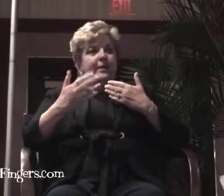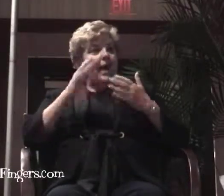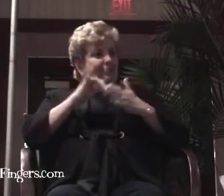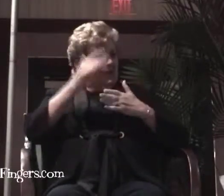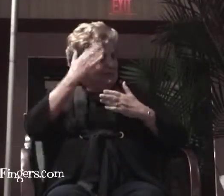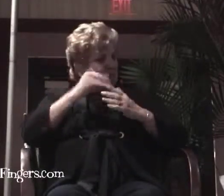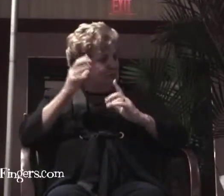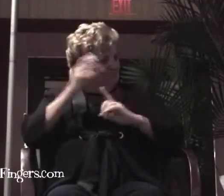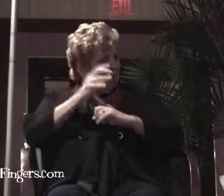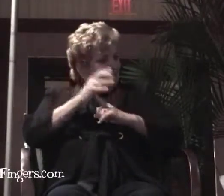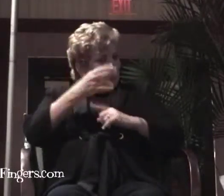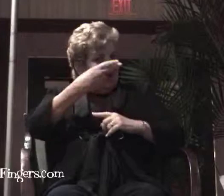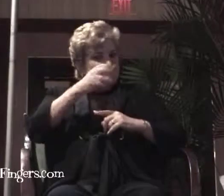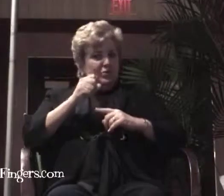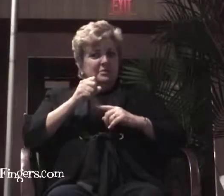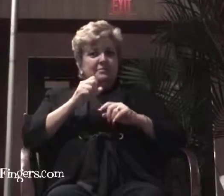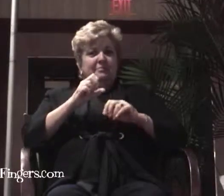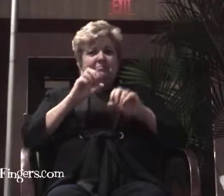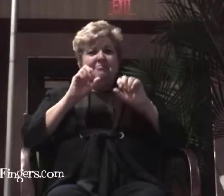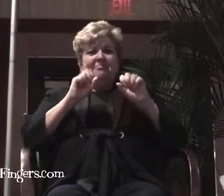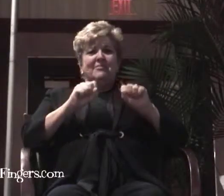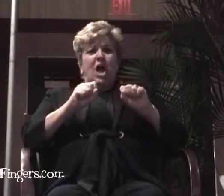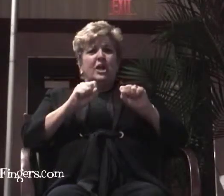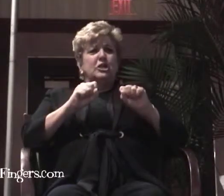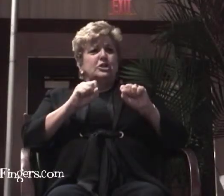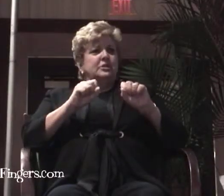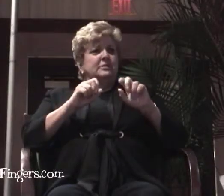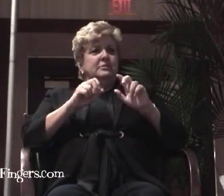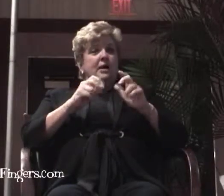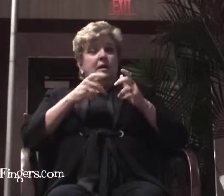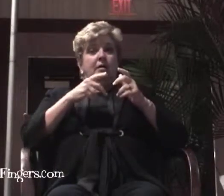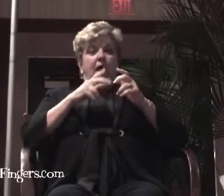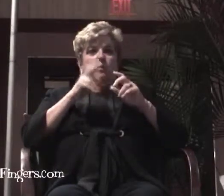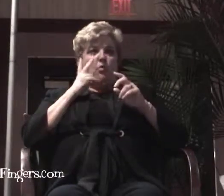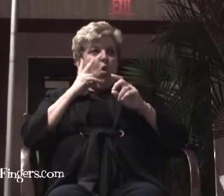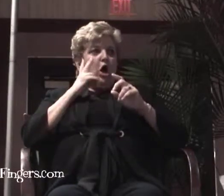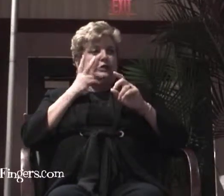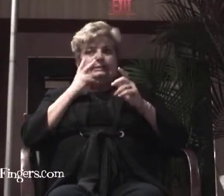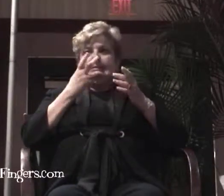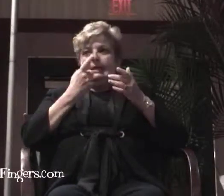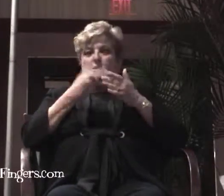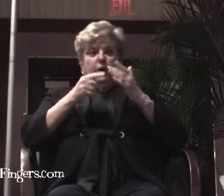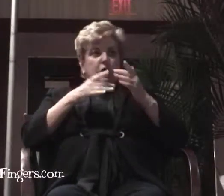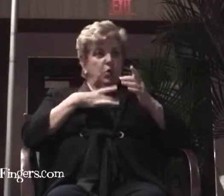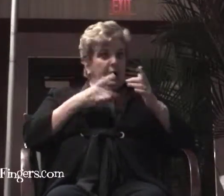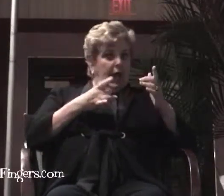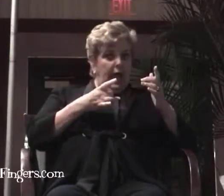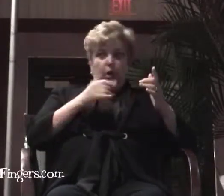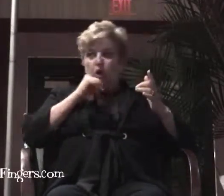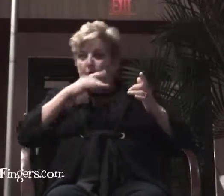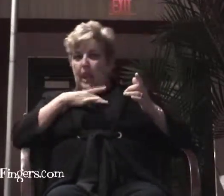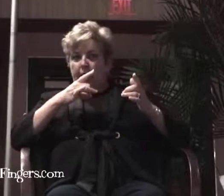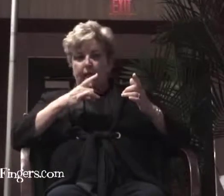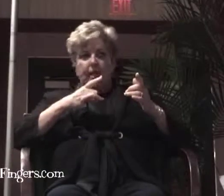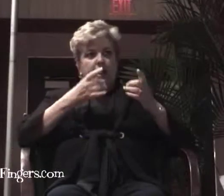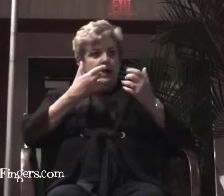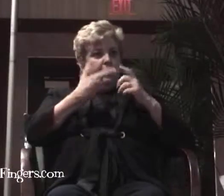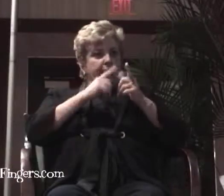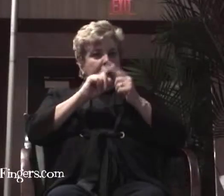school. I could change teams in the middle of a sentence. I just watched and see what you were liking or not liking, and I try to say what I thought you needed to hear in order to like